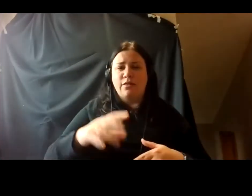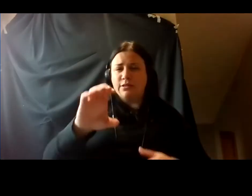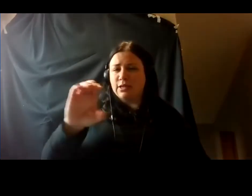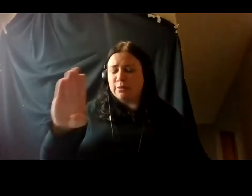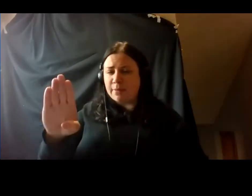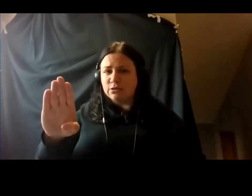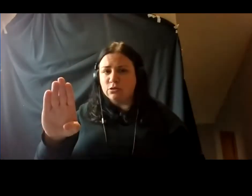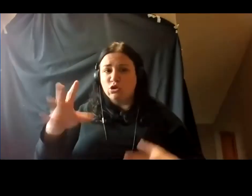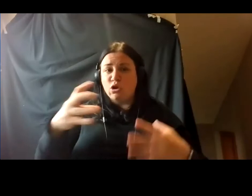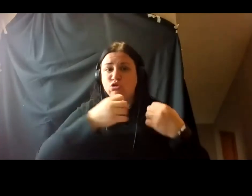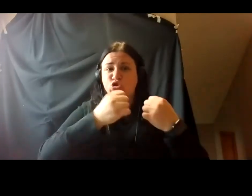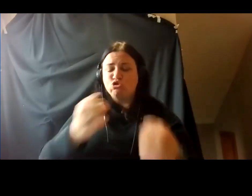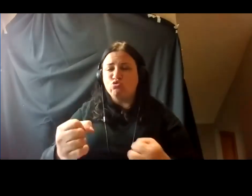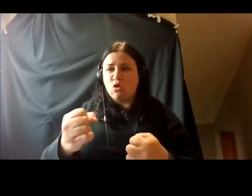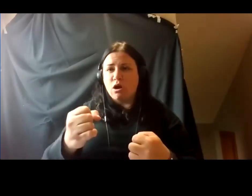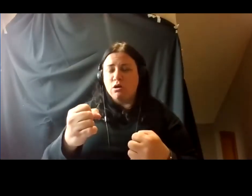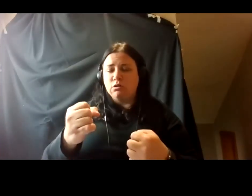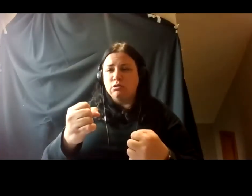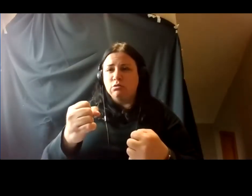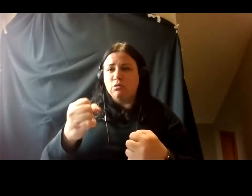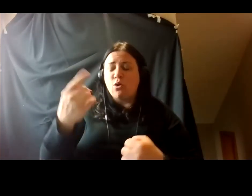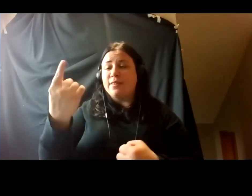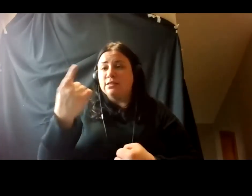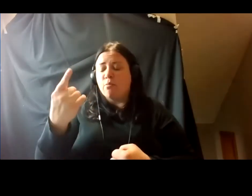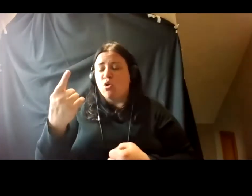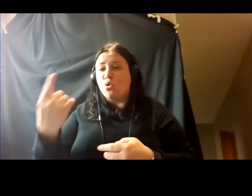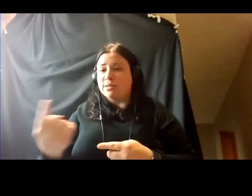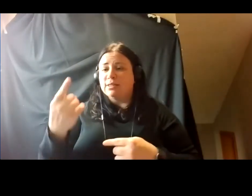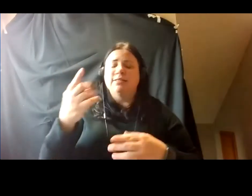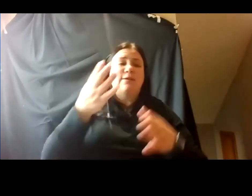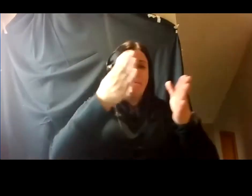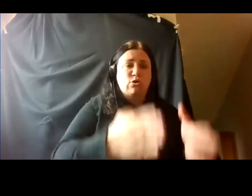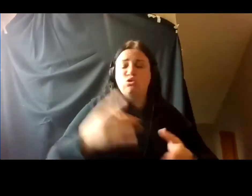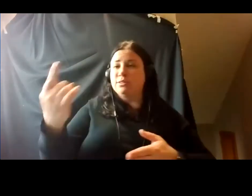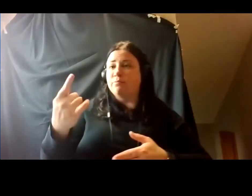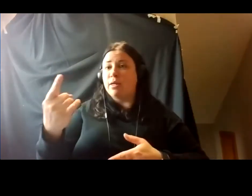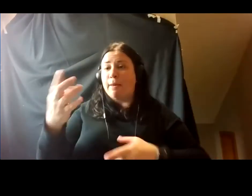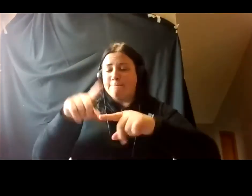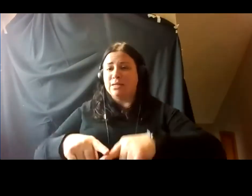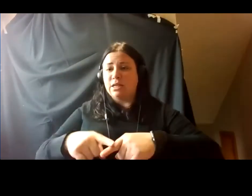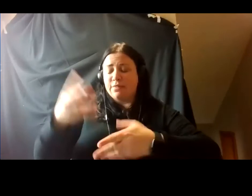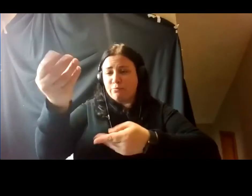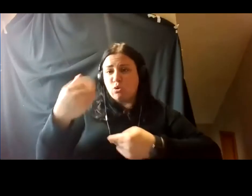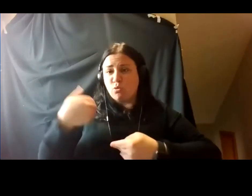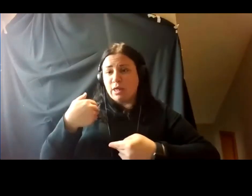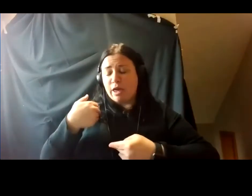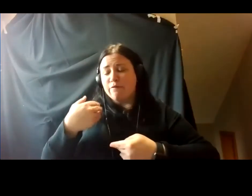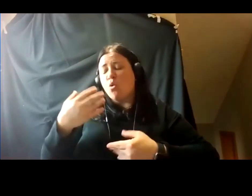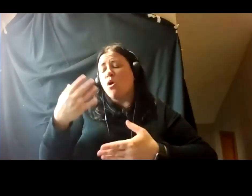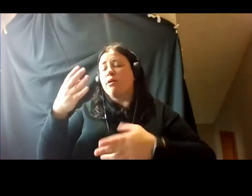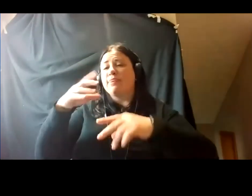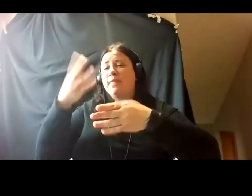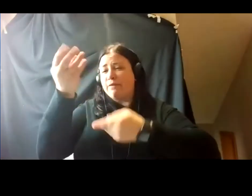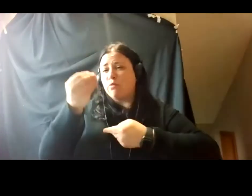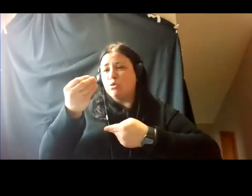is a strong preconceived notion that someone or something based on the information that we have or the information that we perceive to